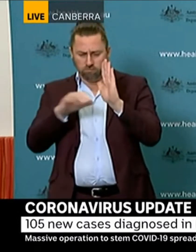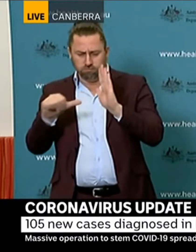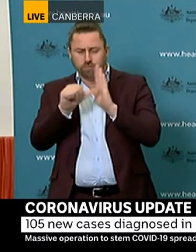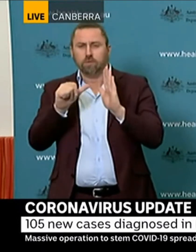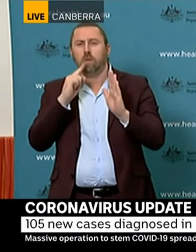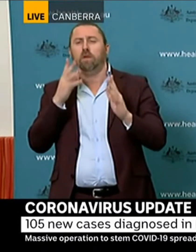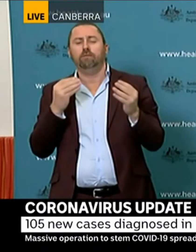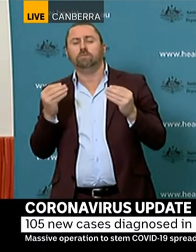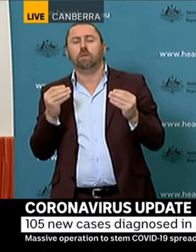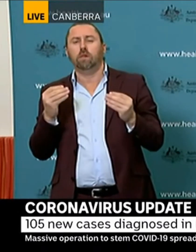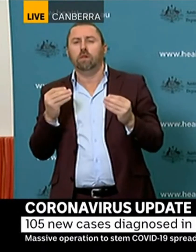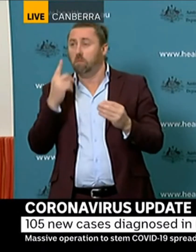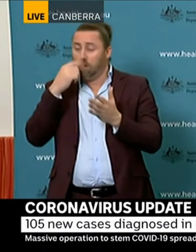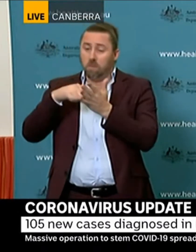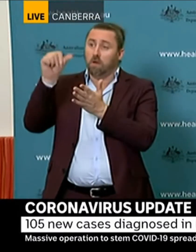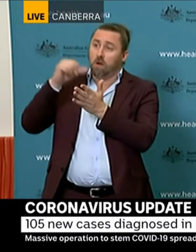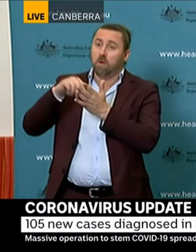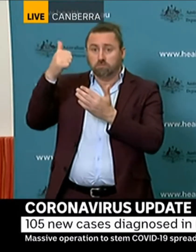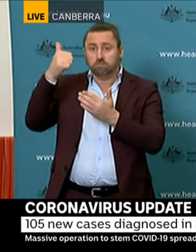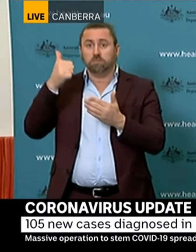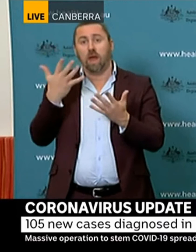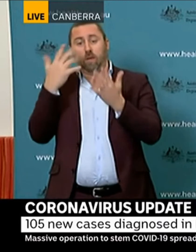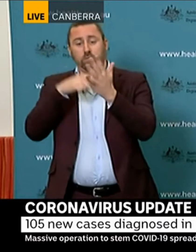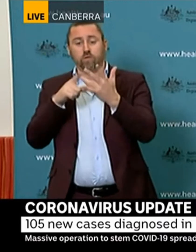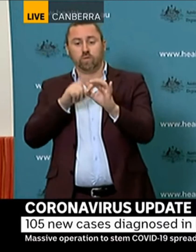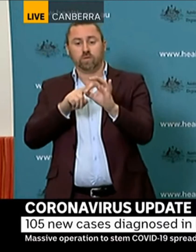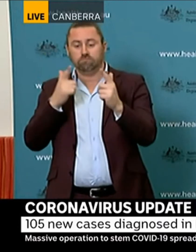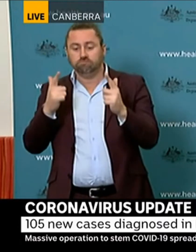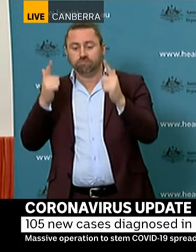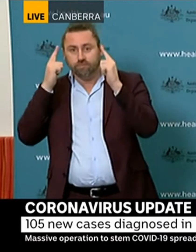and it's really up to the Queensland Premier and